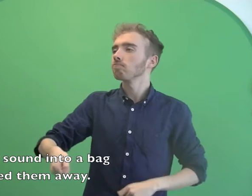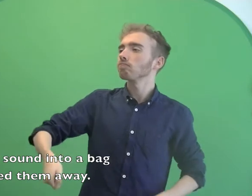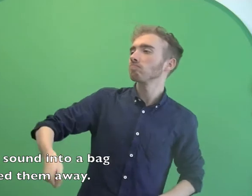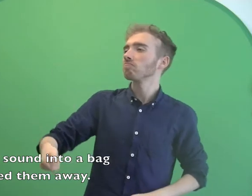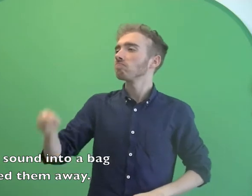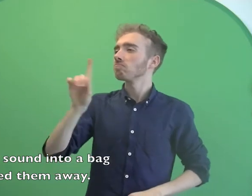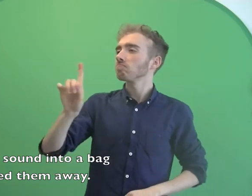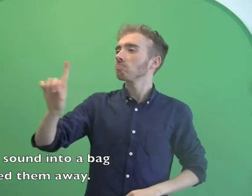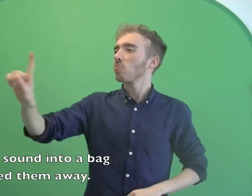away